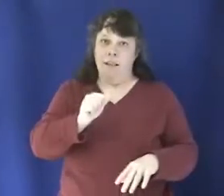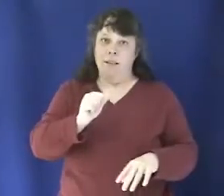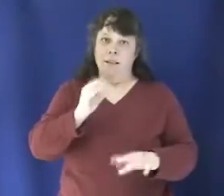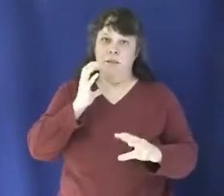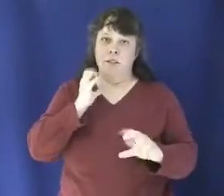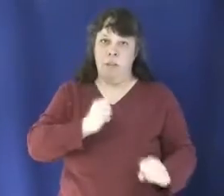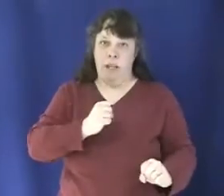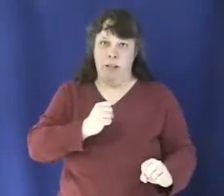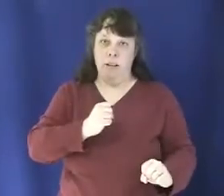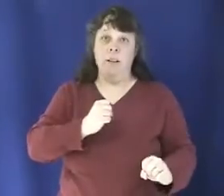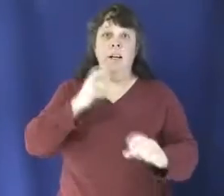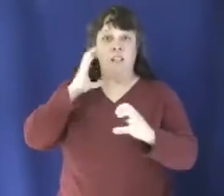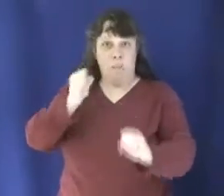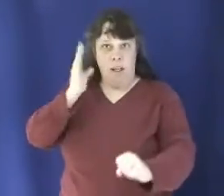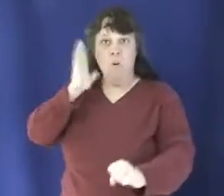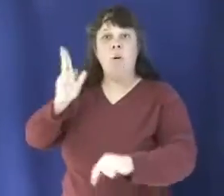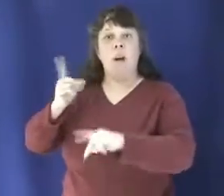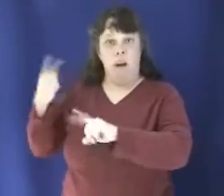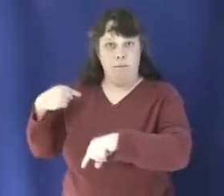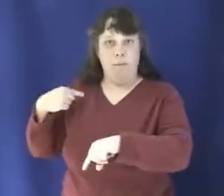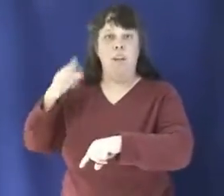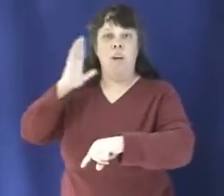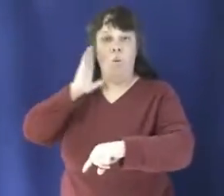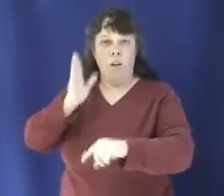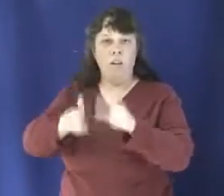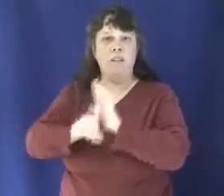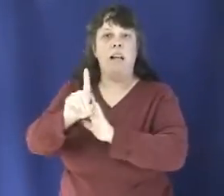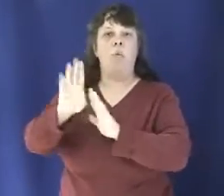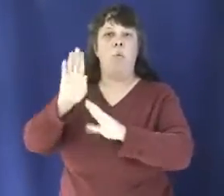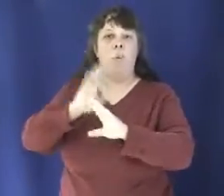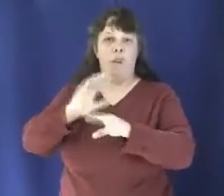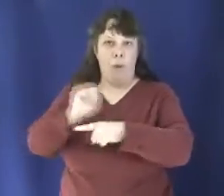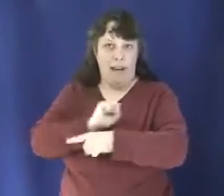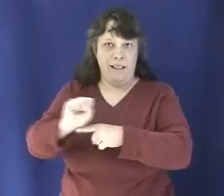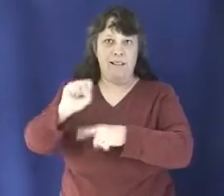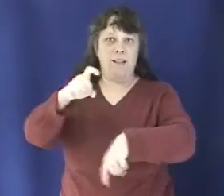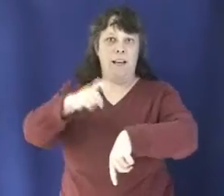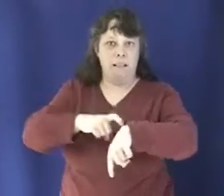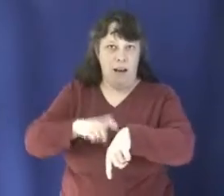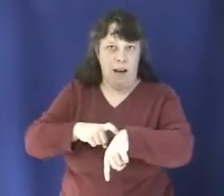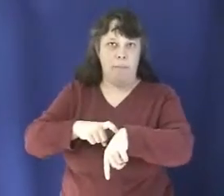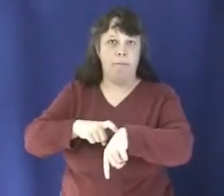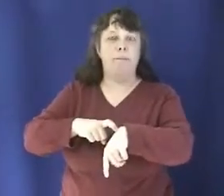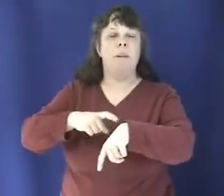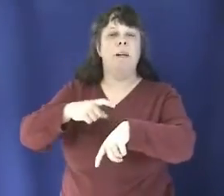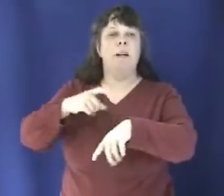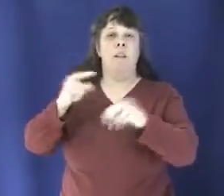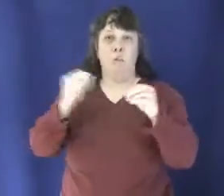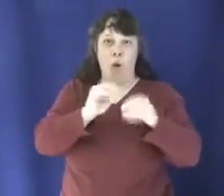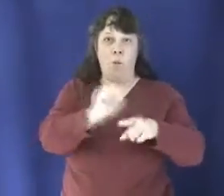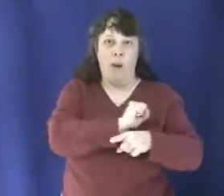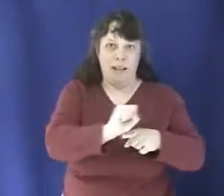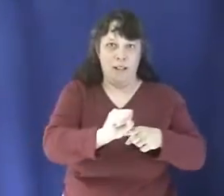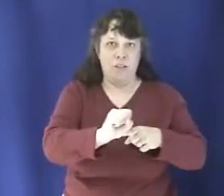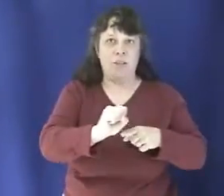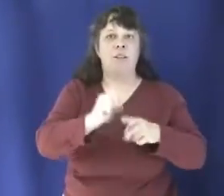not speed. Speed will come. It will develop with practice and time. The more you practice,